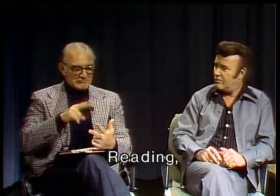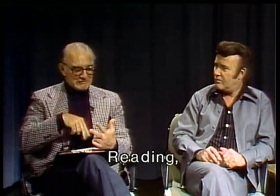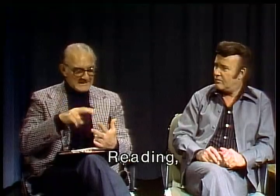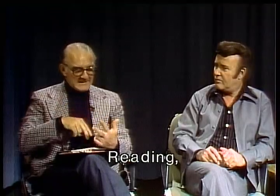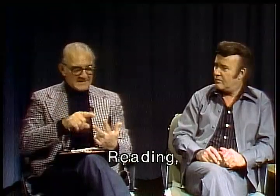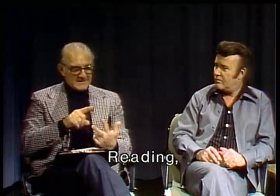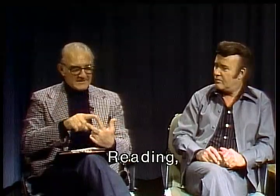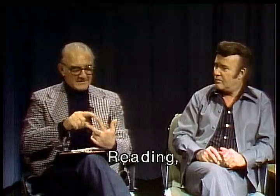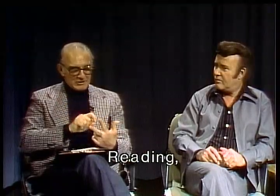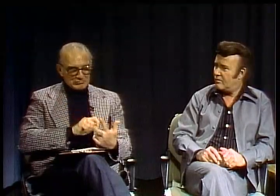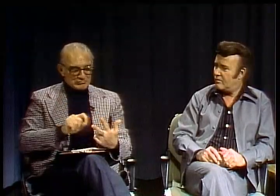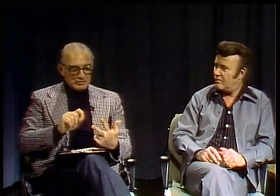reading,